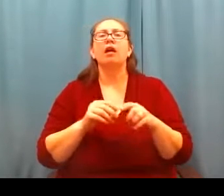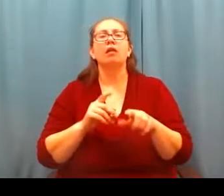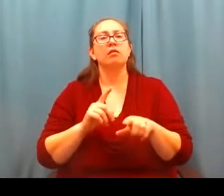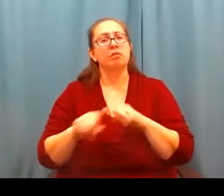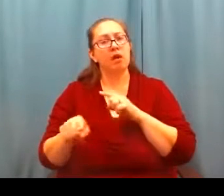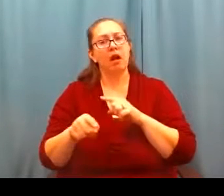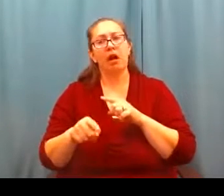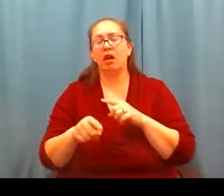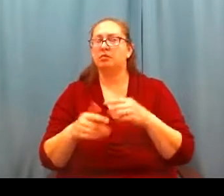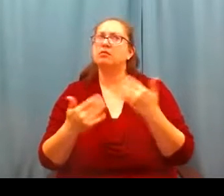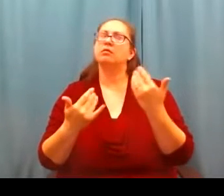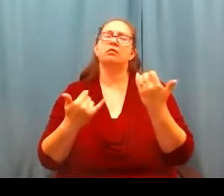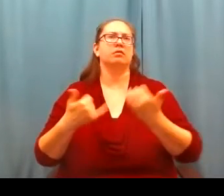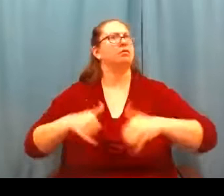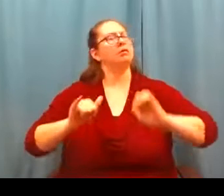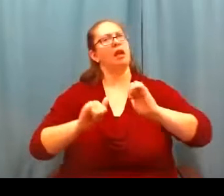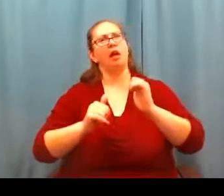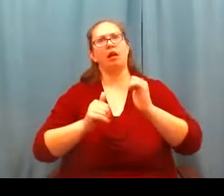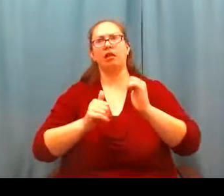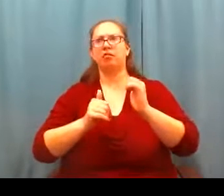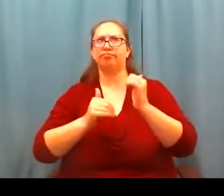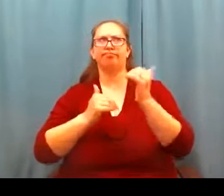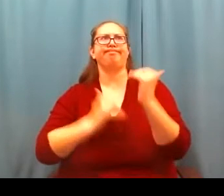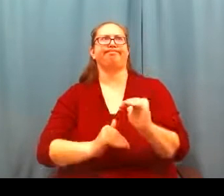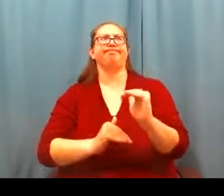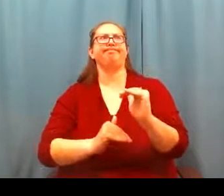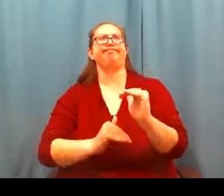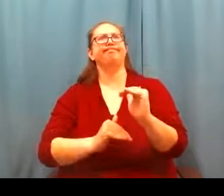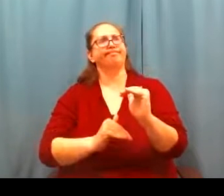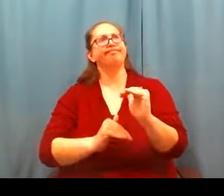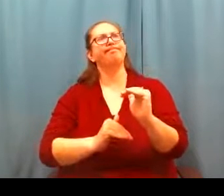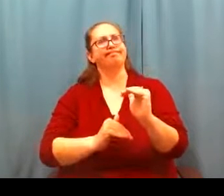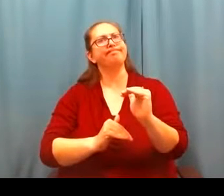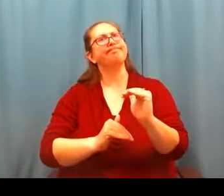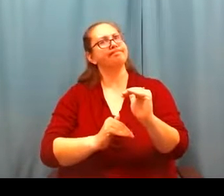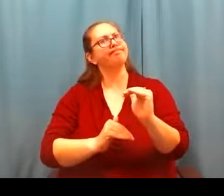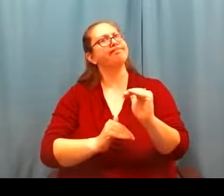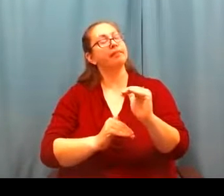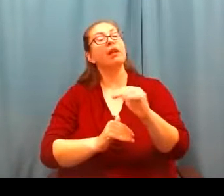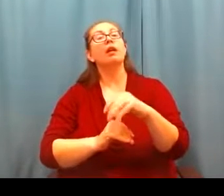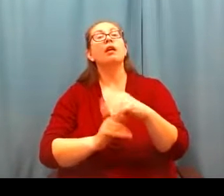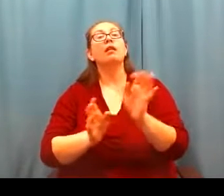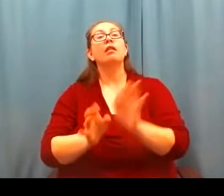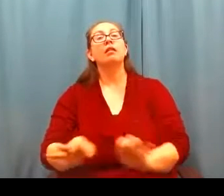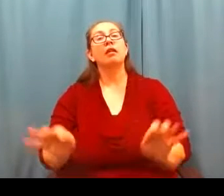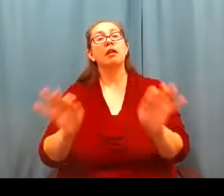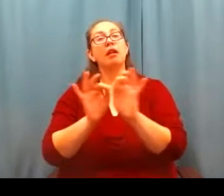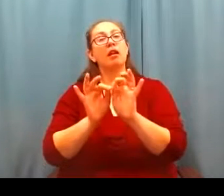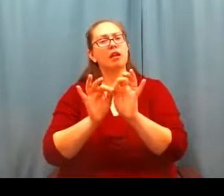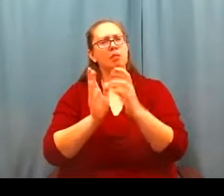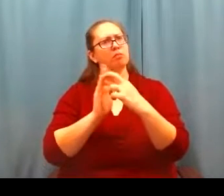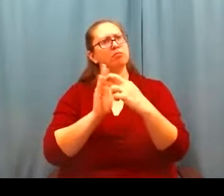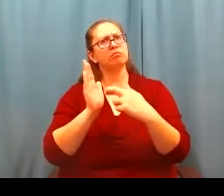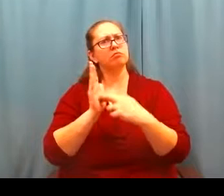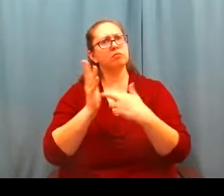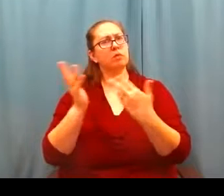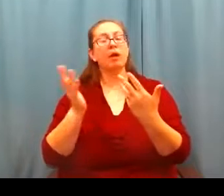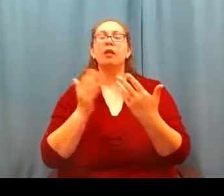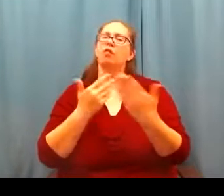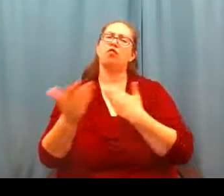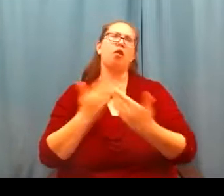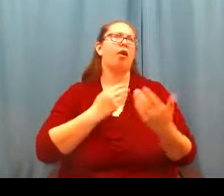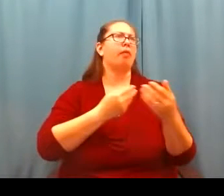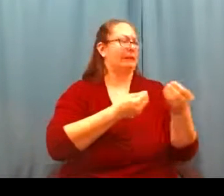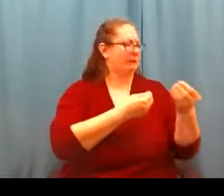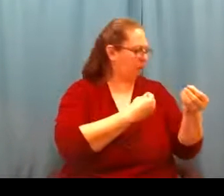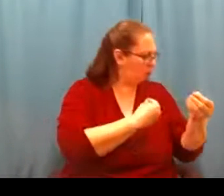many restrictions. The most important of which are in all cases, whether you work in an office, whether you